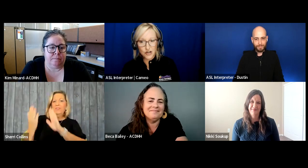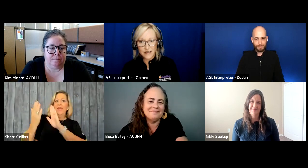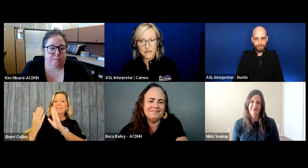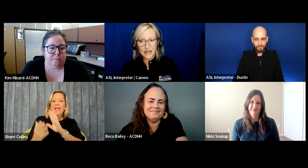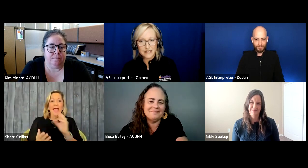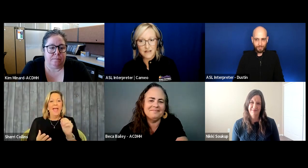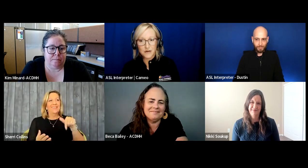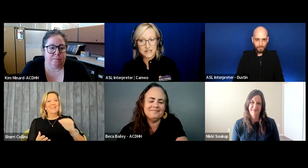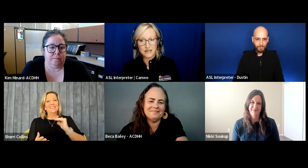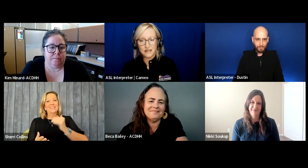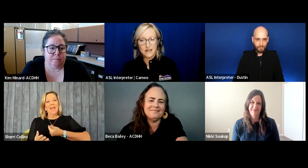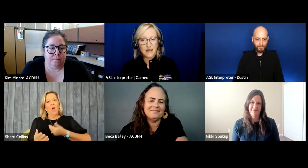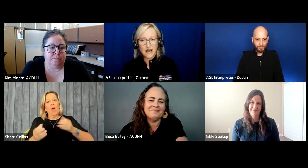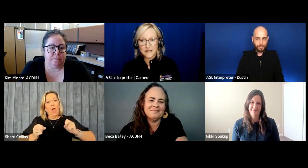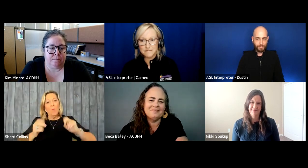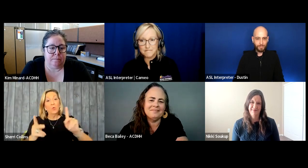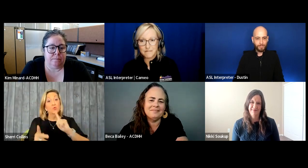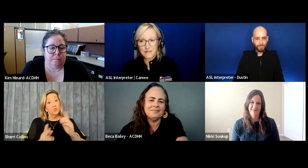this journey of being a deaf person.